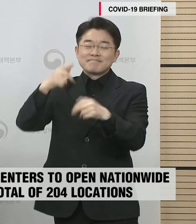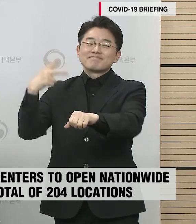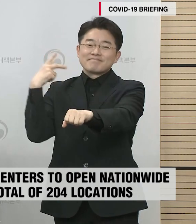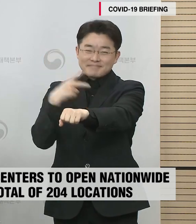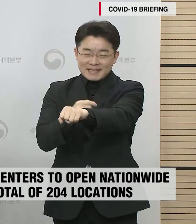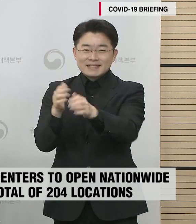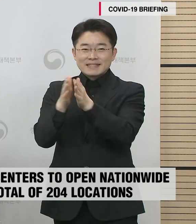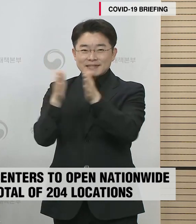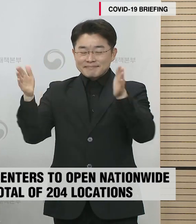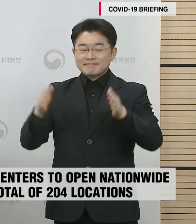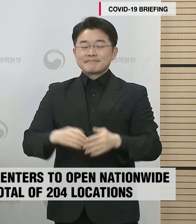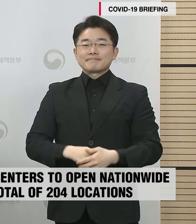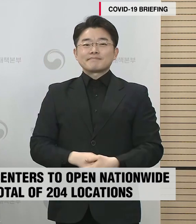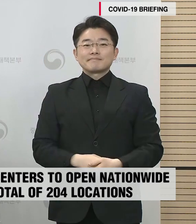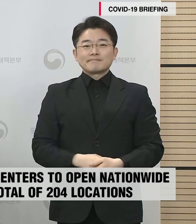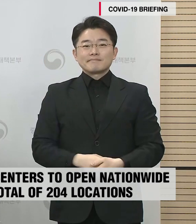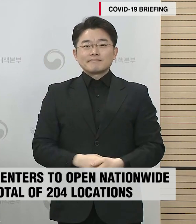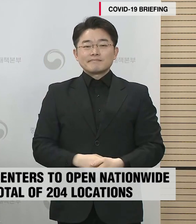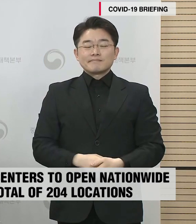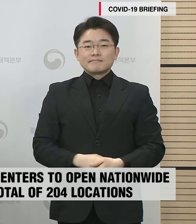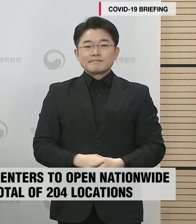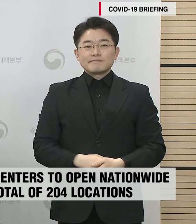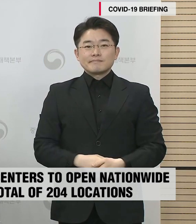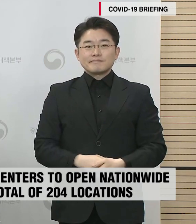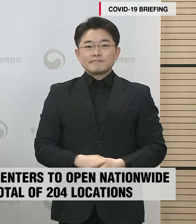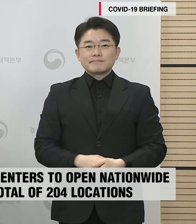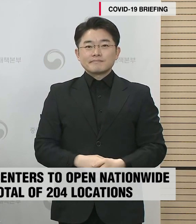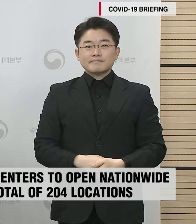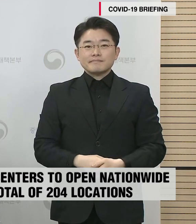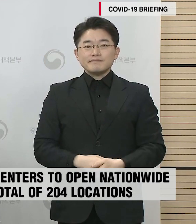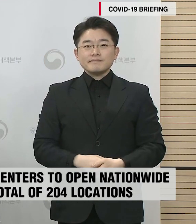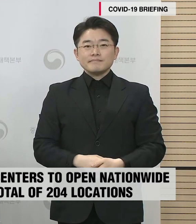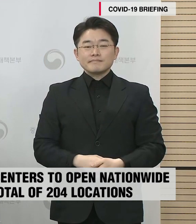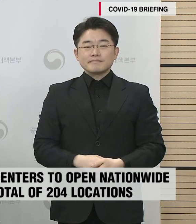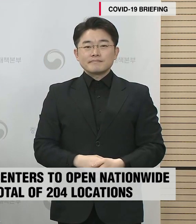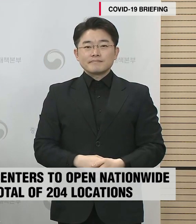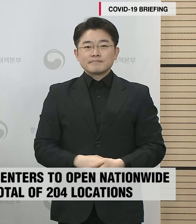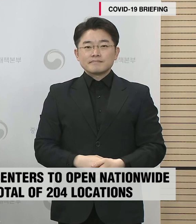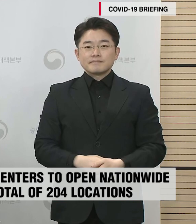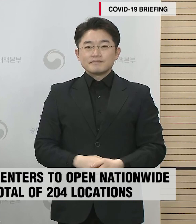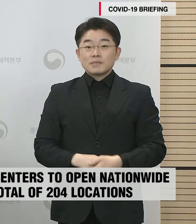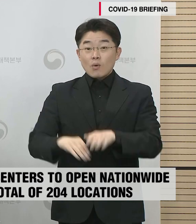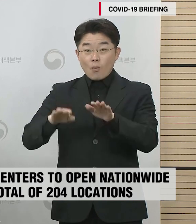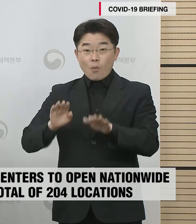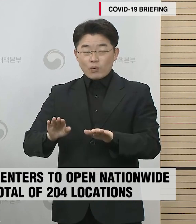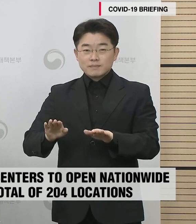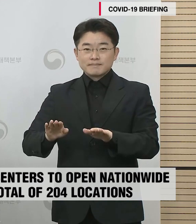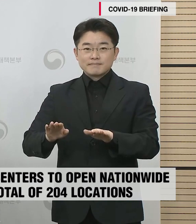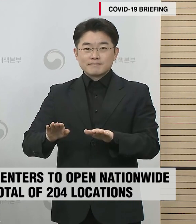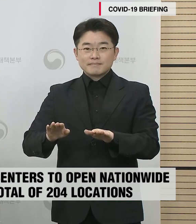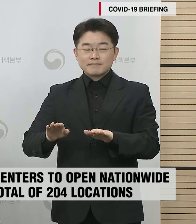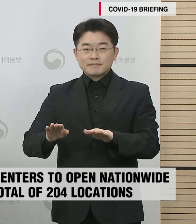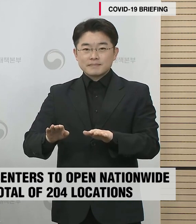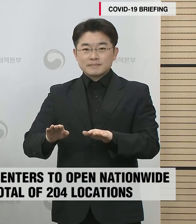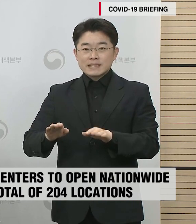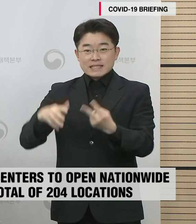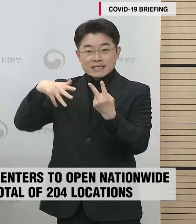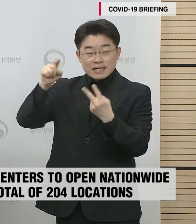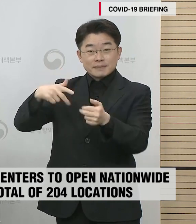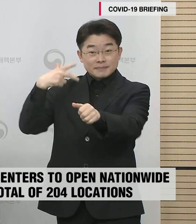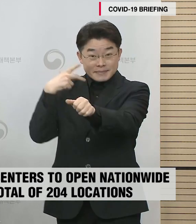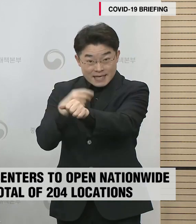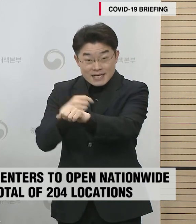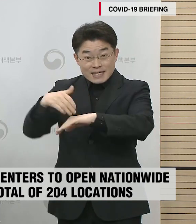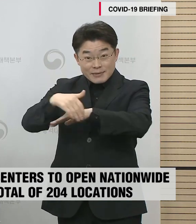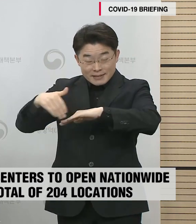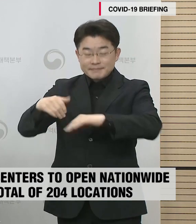week since they received their first dose, and starting from today onwards, they will be receiving their consecutive second dose. On the first day of